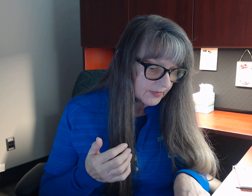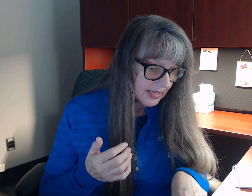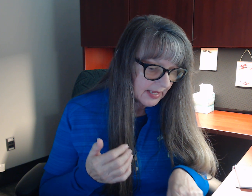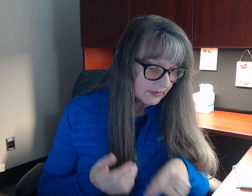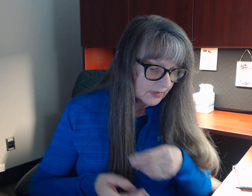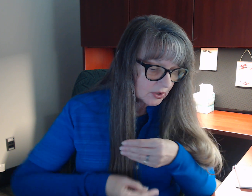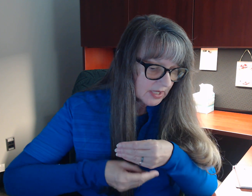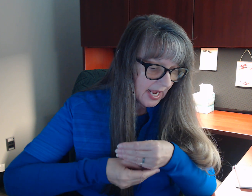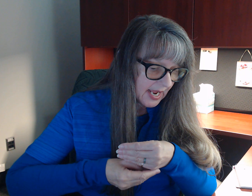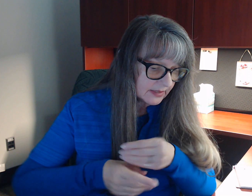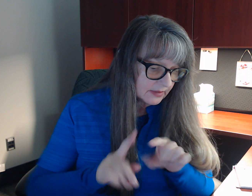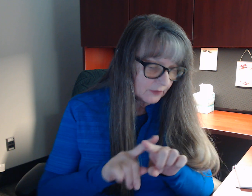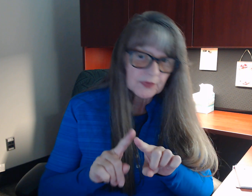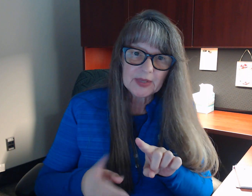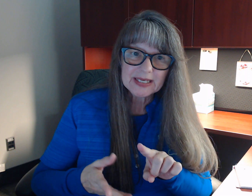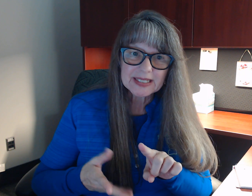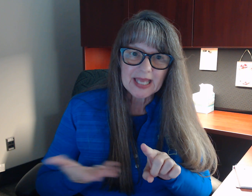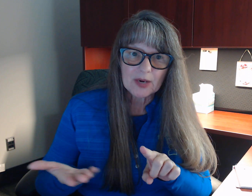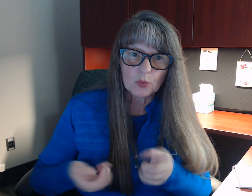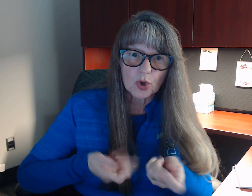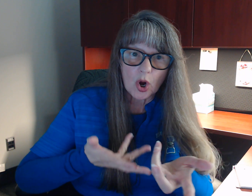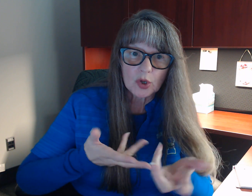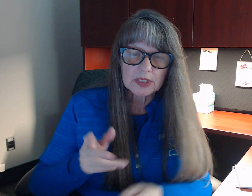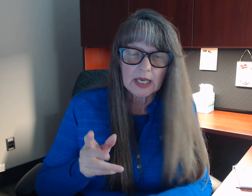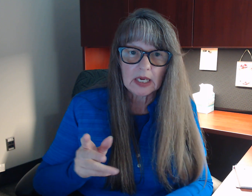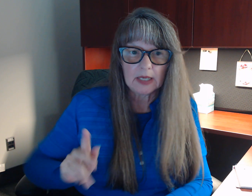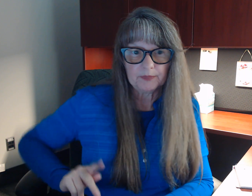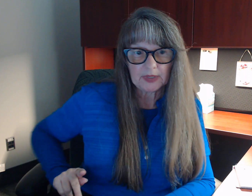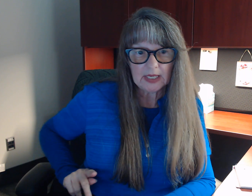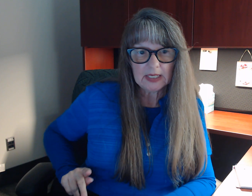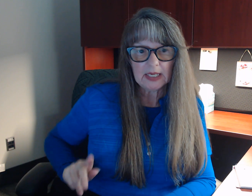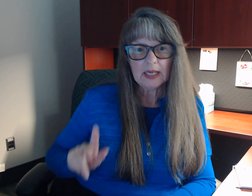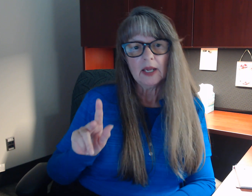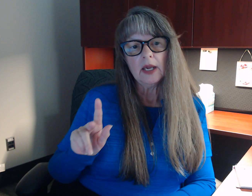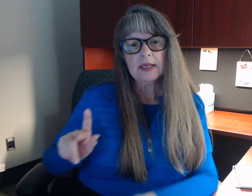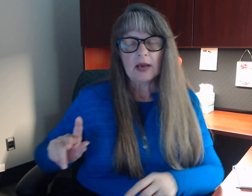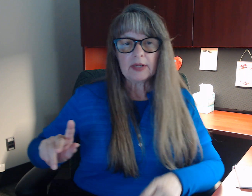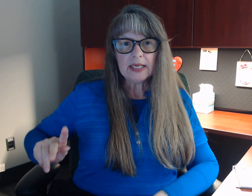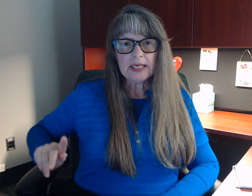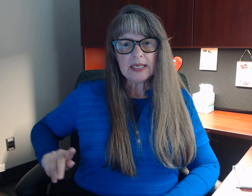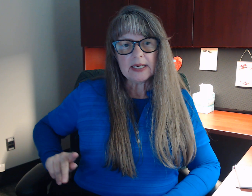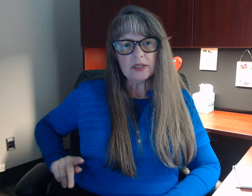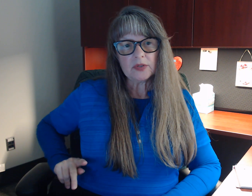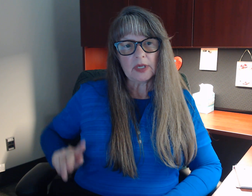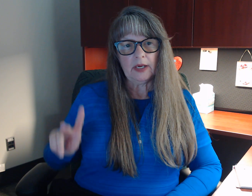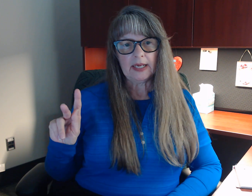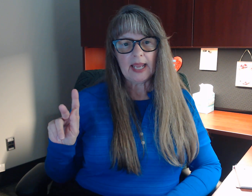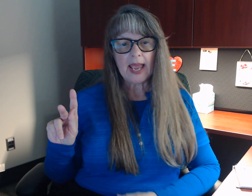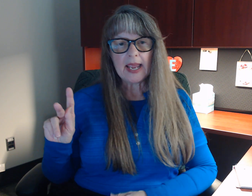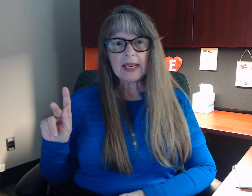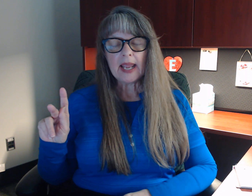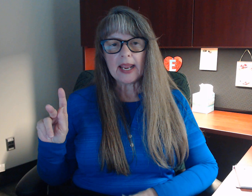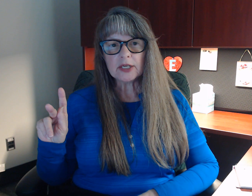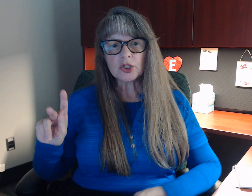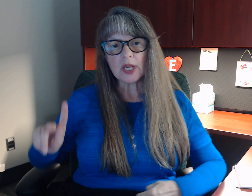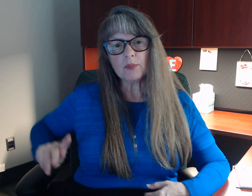They just add different things that will cause like kidney. Now kidney is a K hand shape where